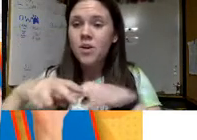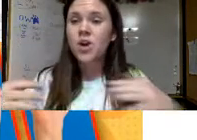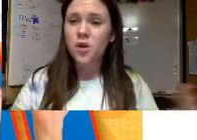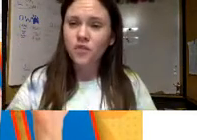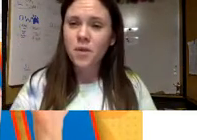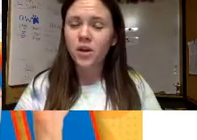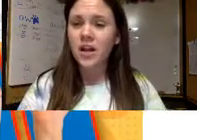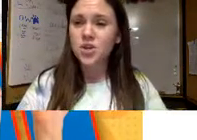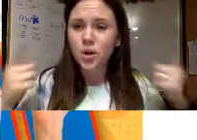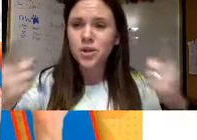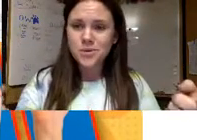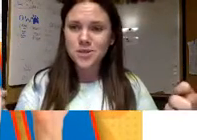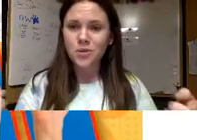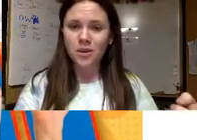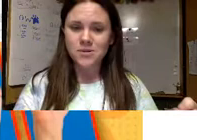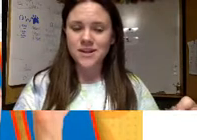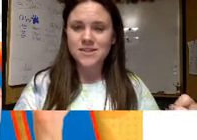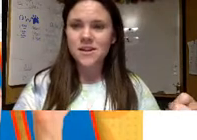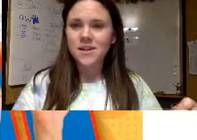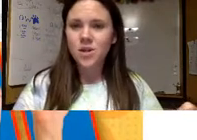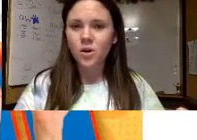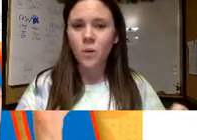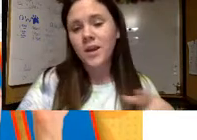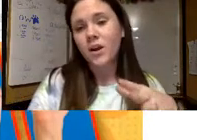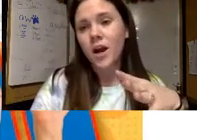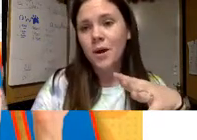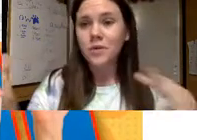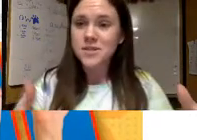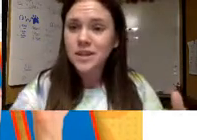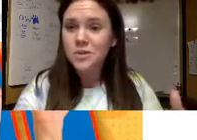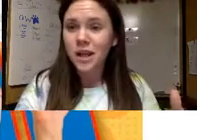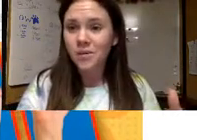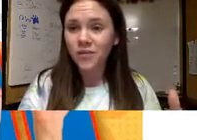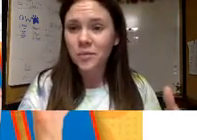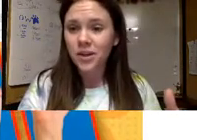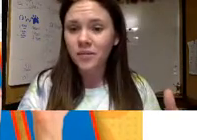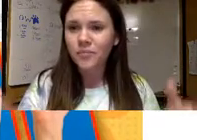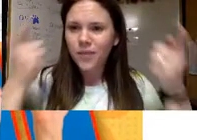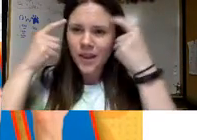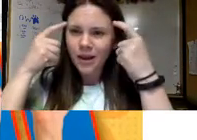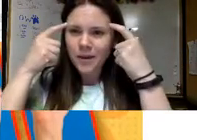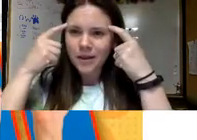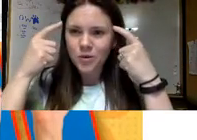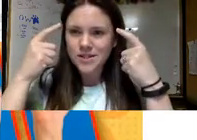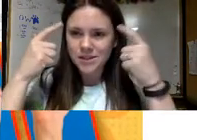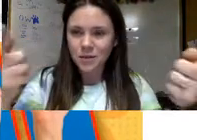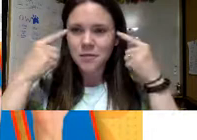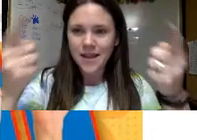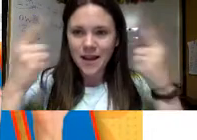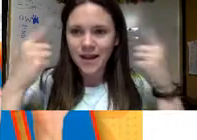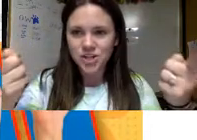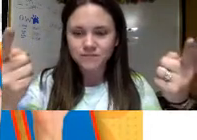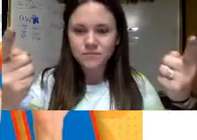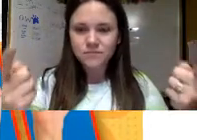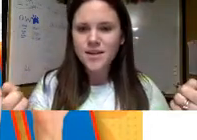down, you're familiar and you're used to doing those things. So when we hear about Rosina doing that with her family, it'll make a little more sense. We'll be able to make